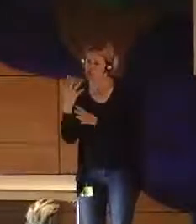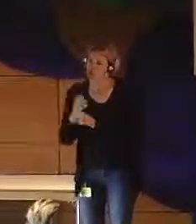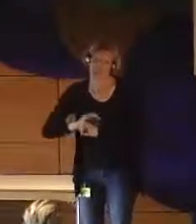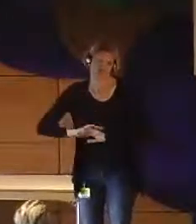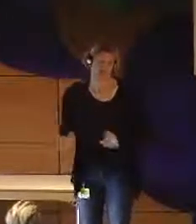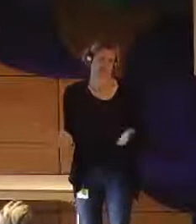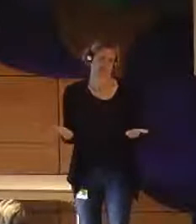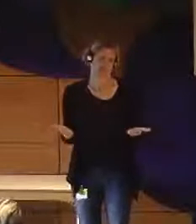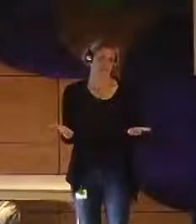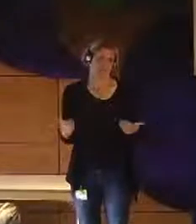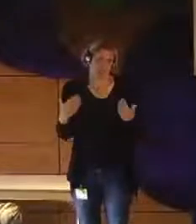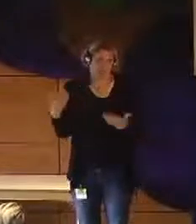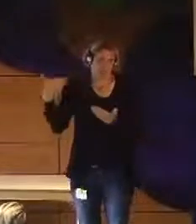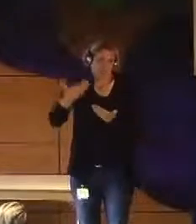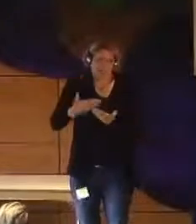So the boys were